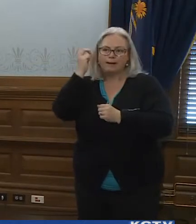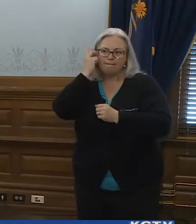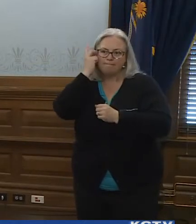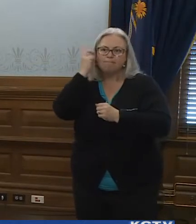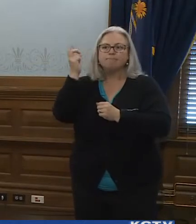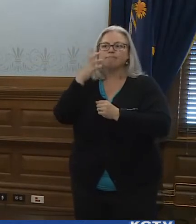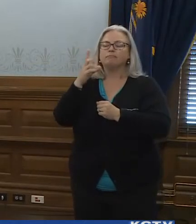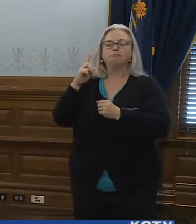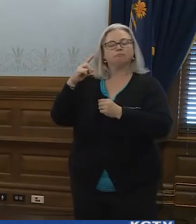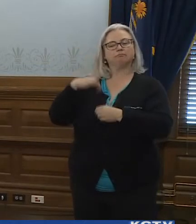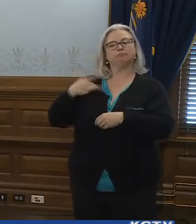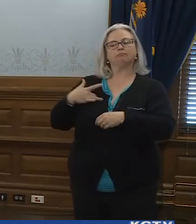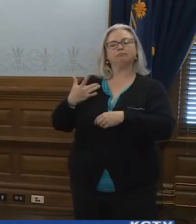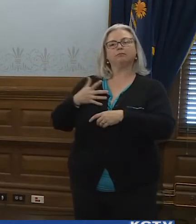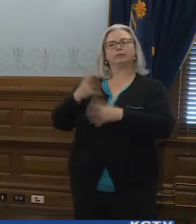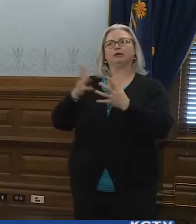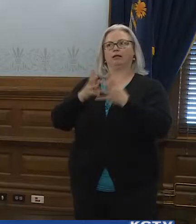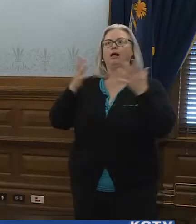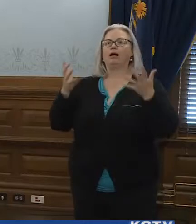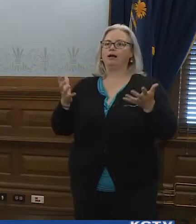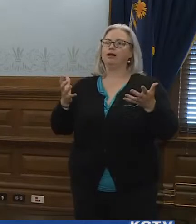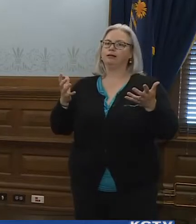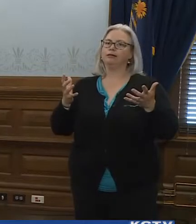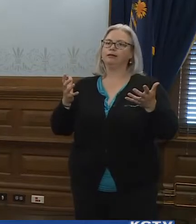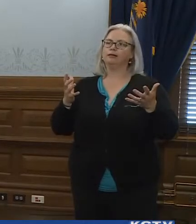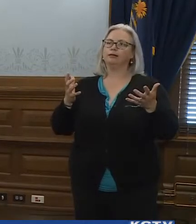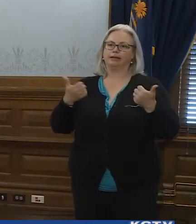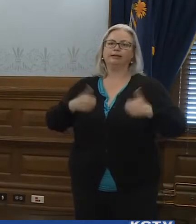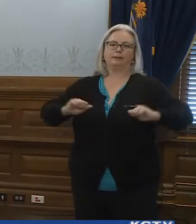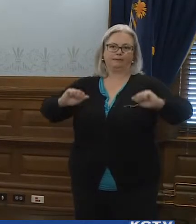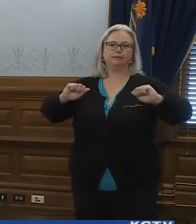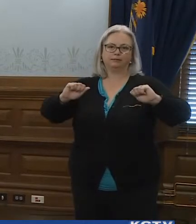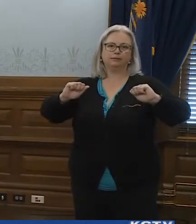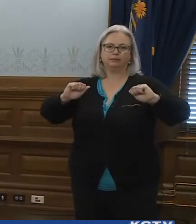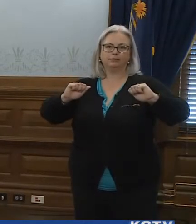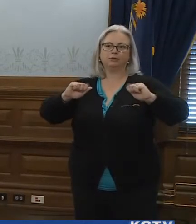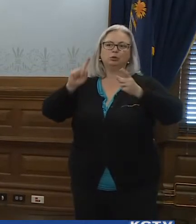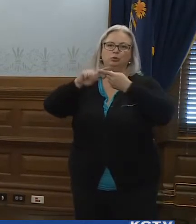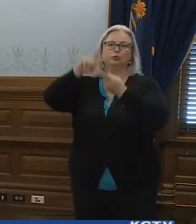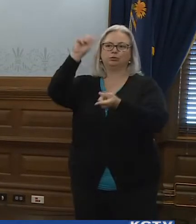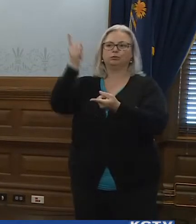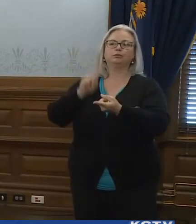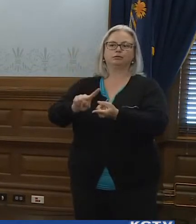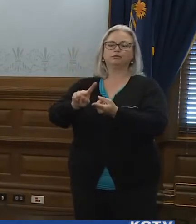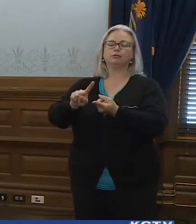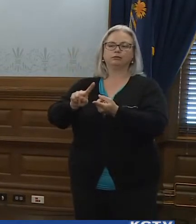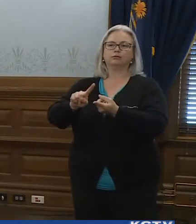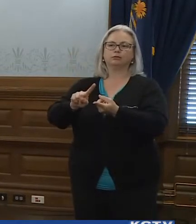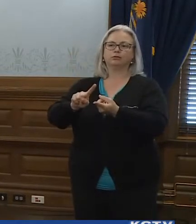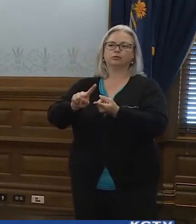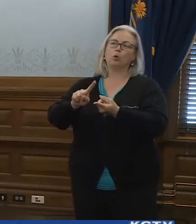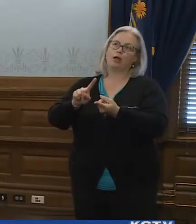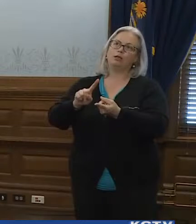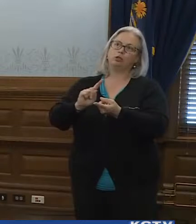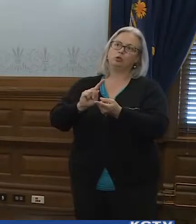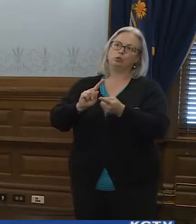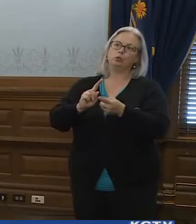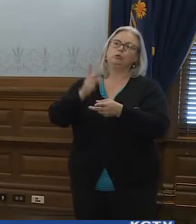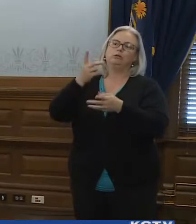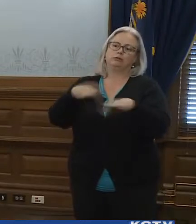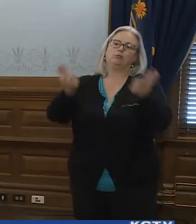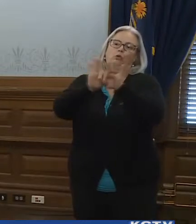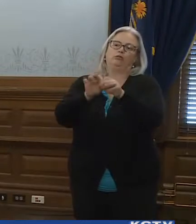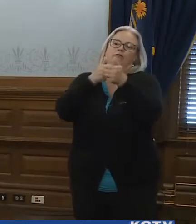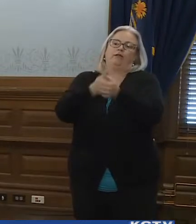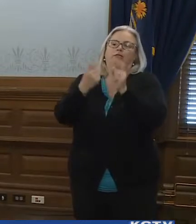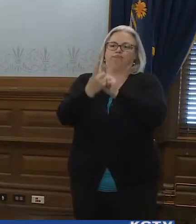dorms, and so I think there's going to be a lot of attempts to minimize the to keep the social distancing